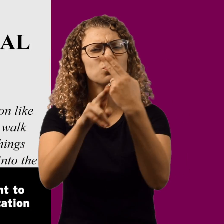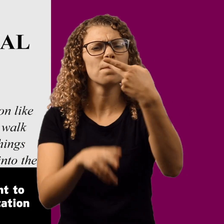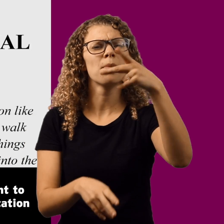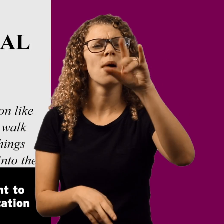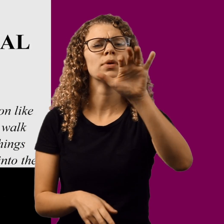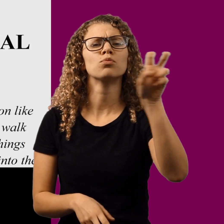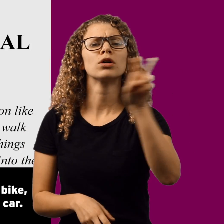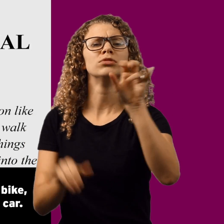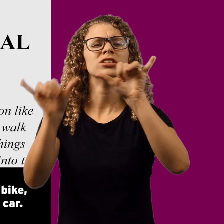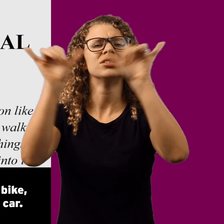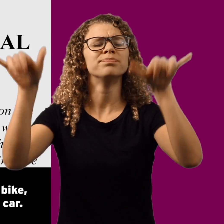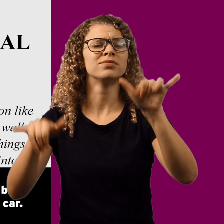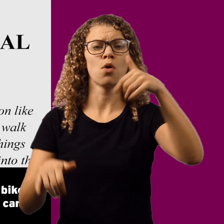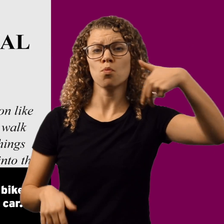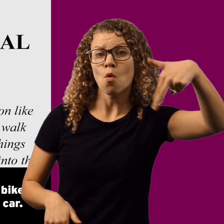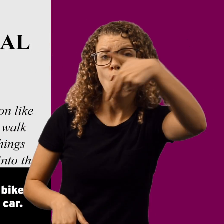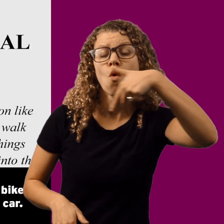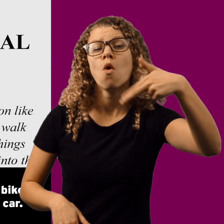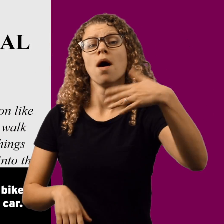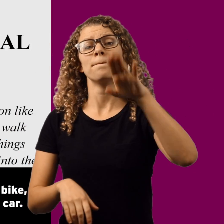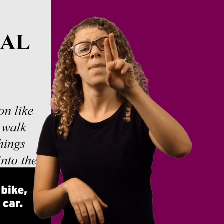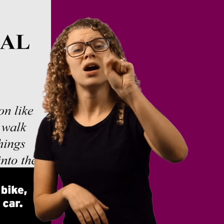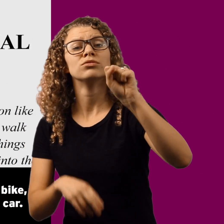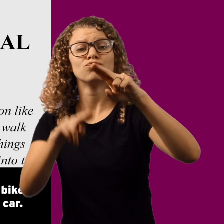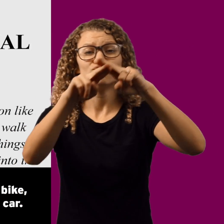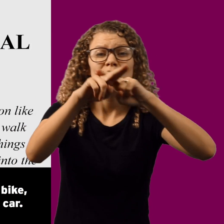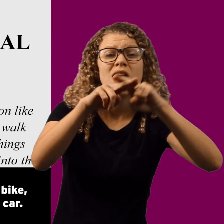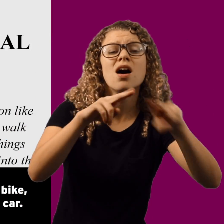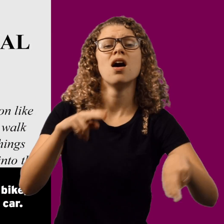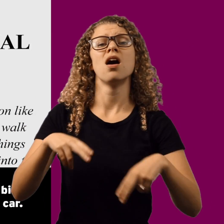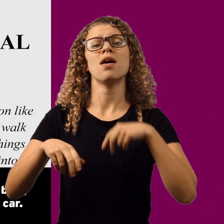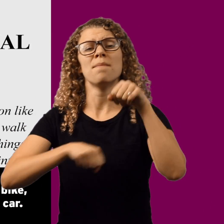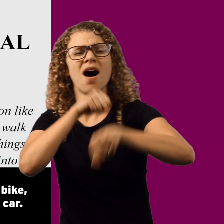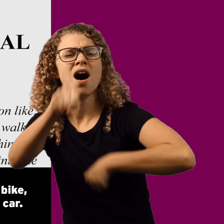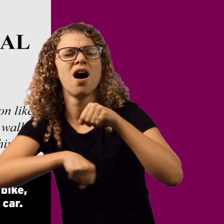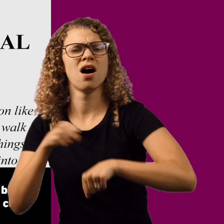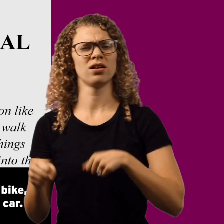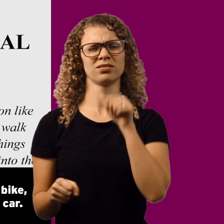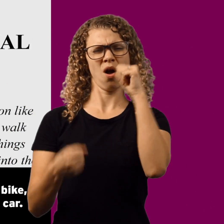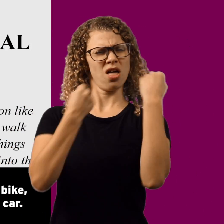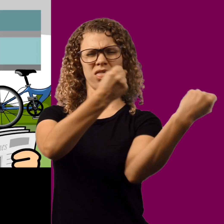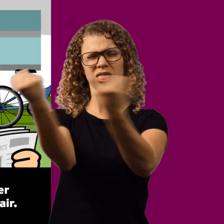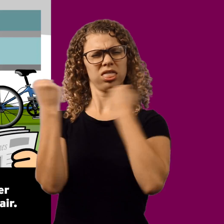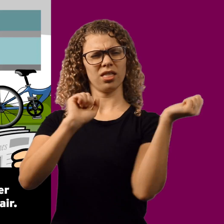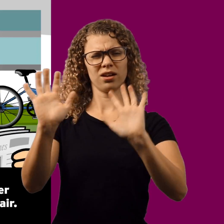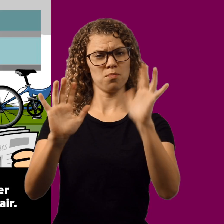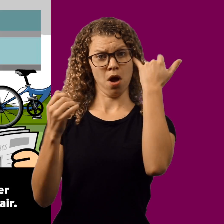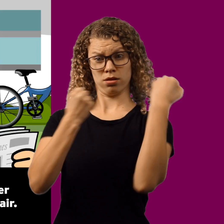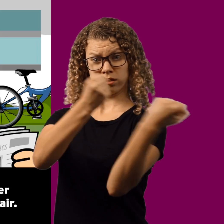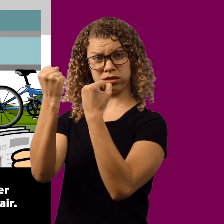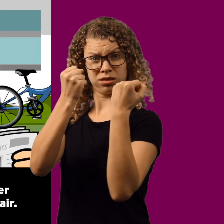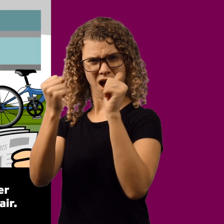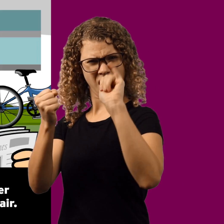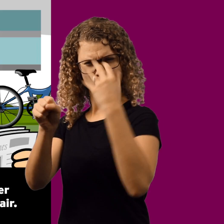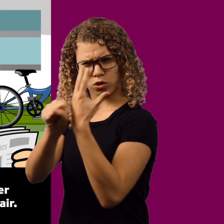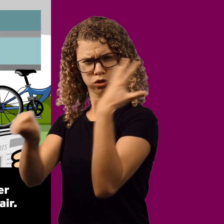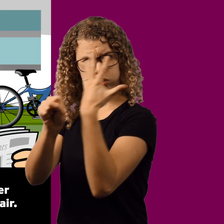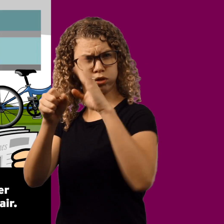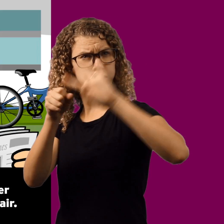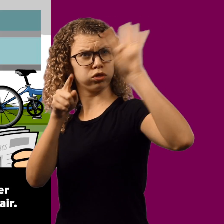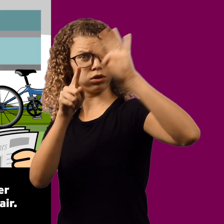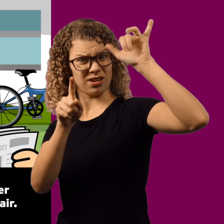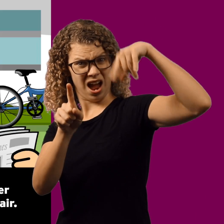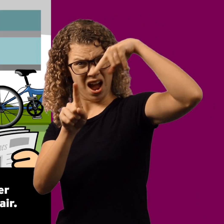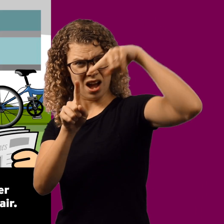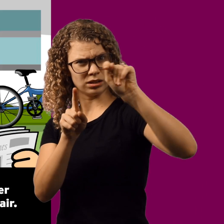public transportation like buses and trains, ride a bike, or walk instead of driving a car. These things release fewer dangerous toxins